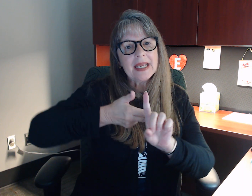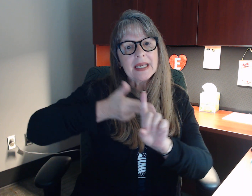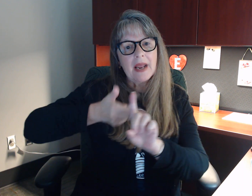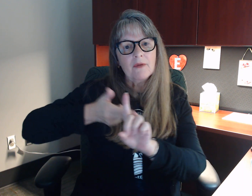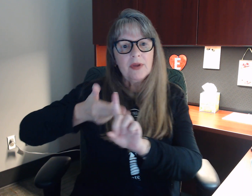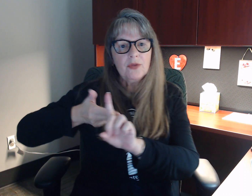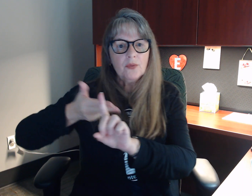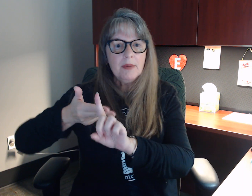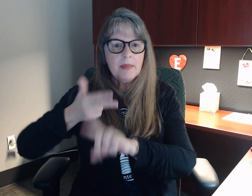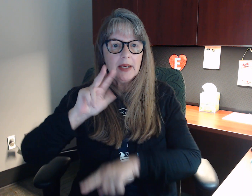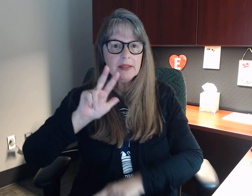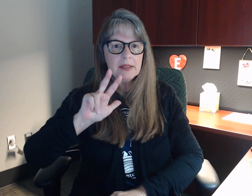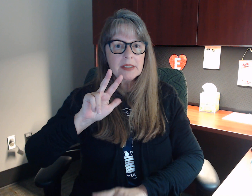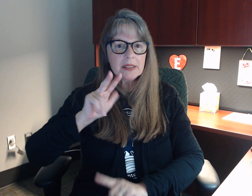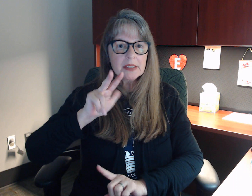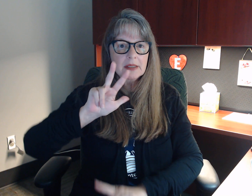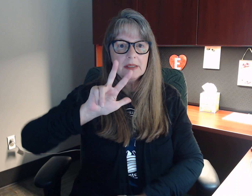every 3 months,